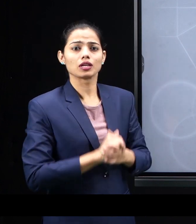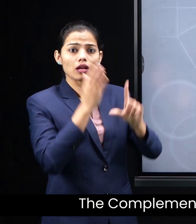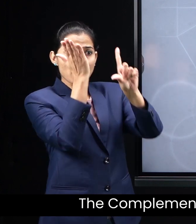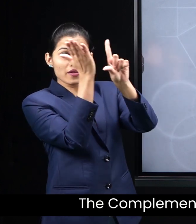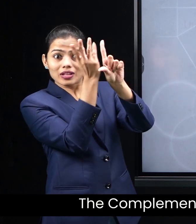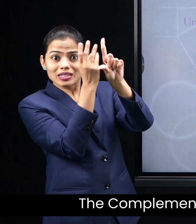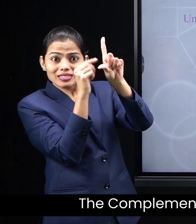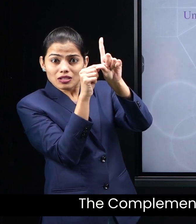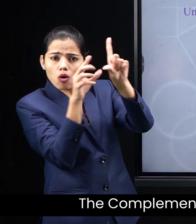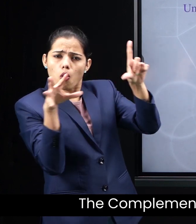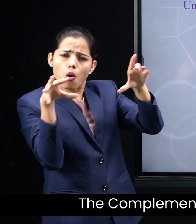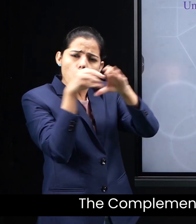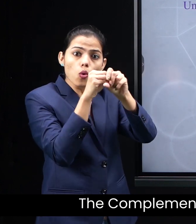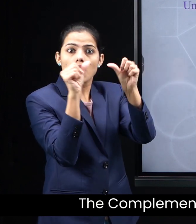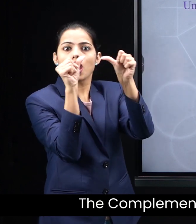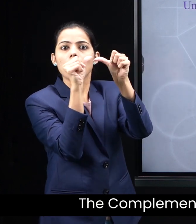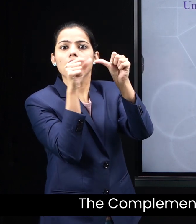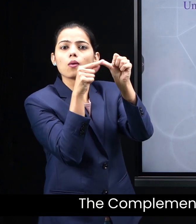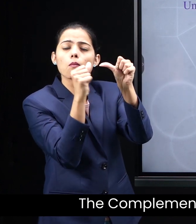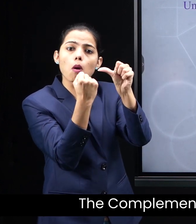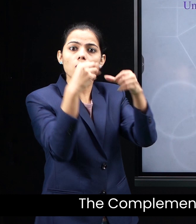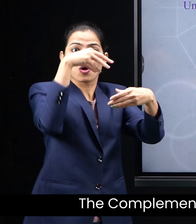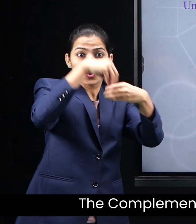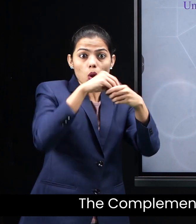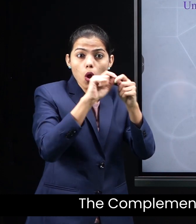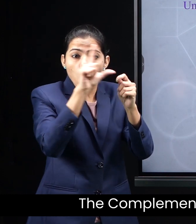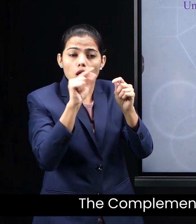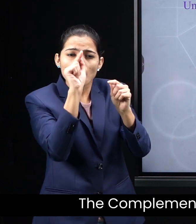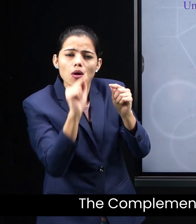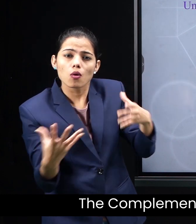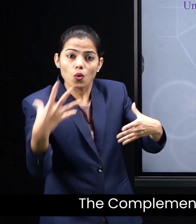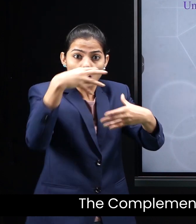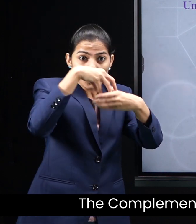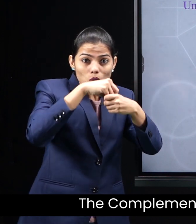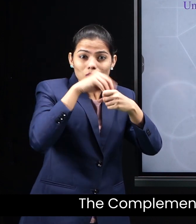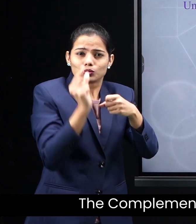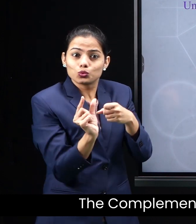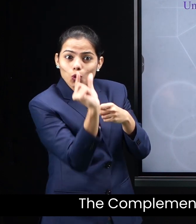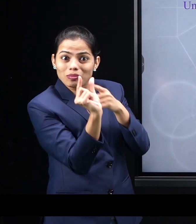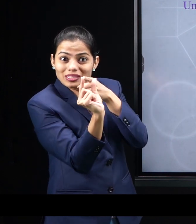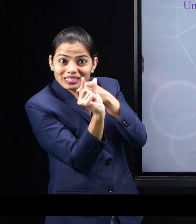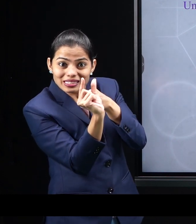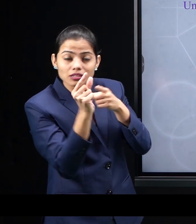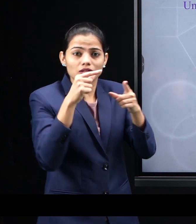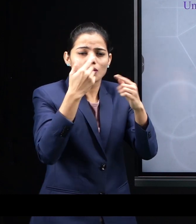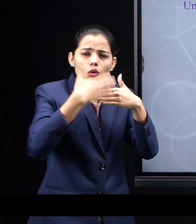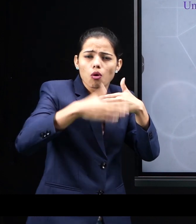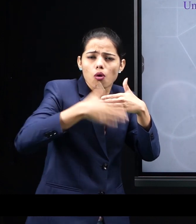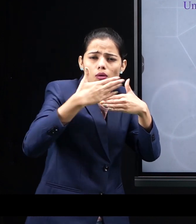The complement of a set is the set of all elements of U that are not in A.